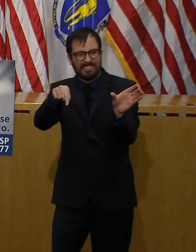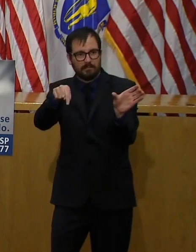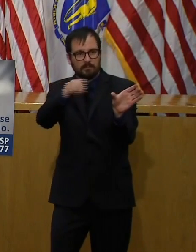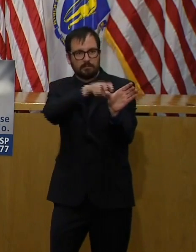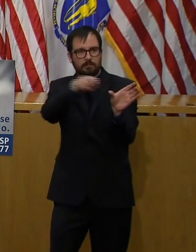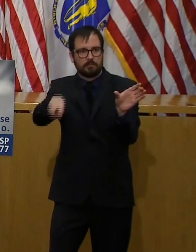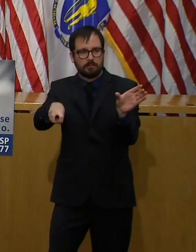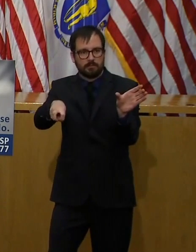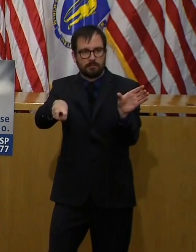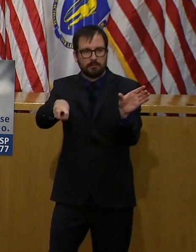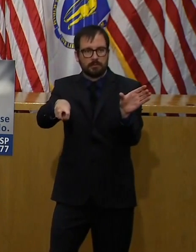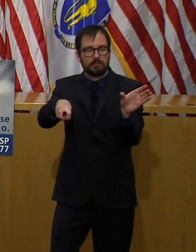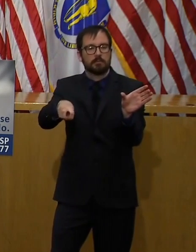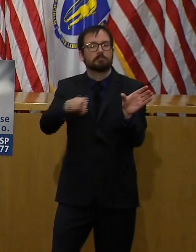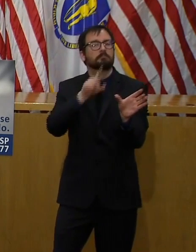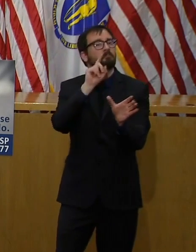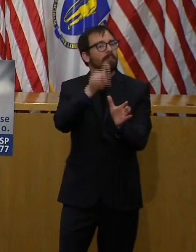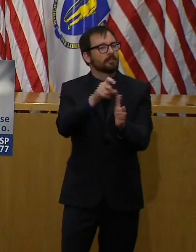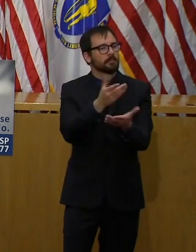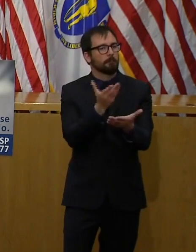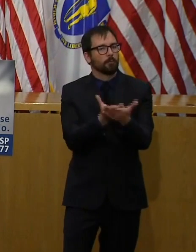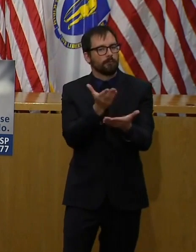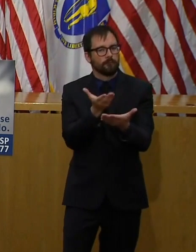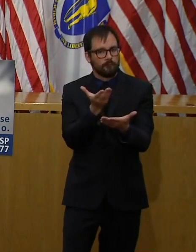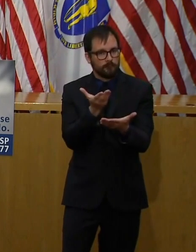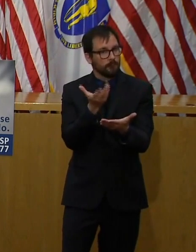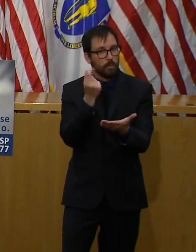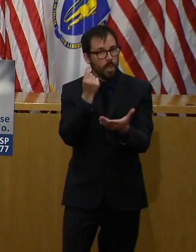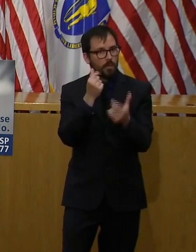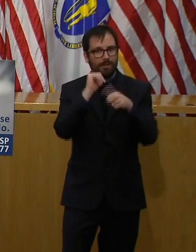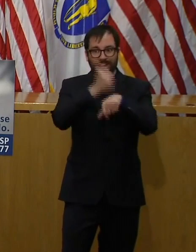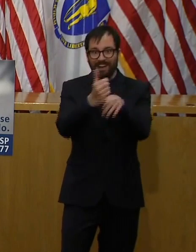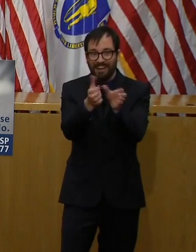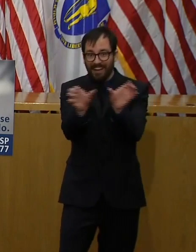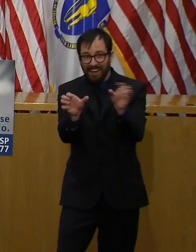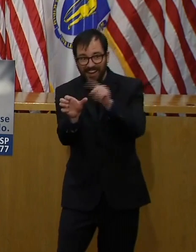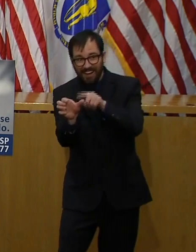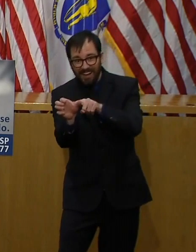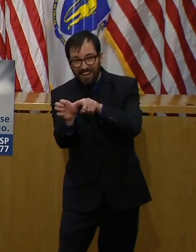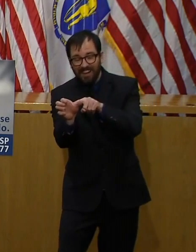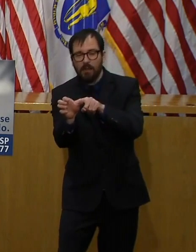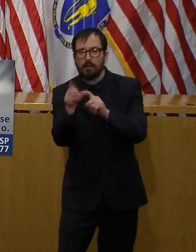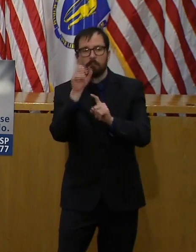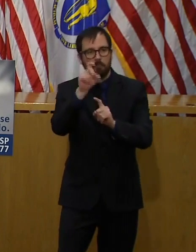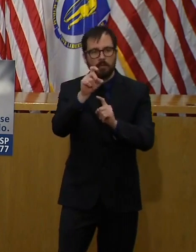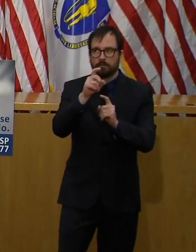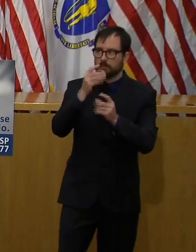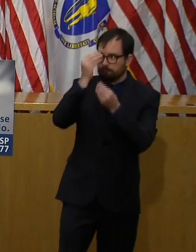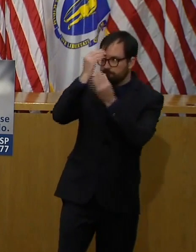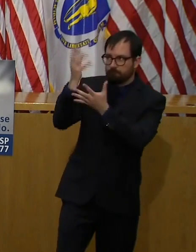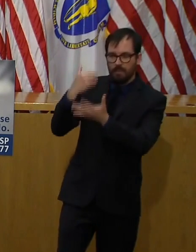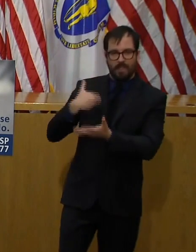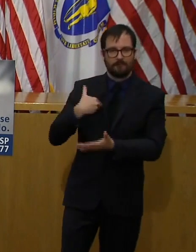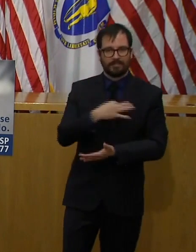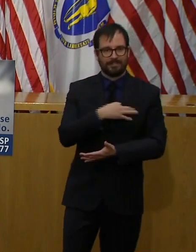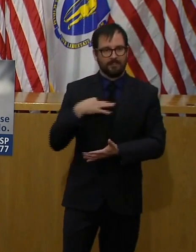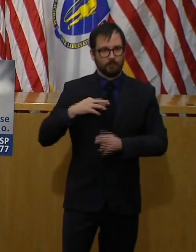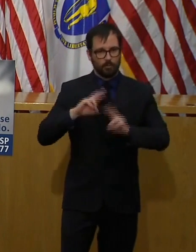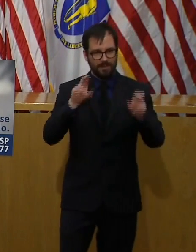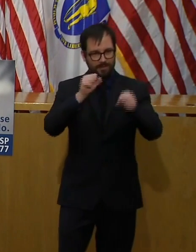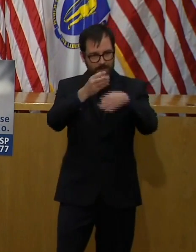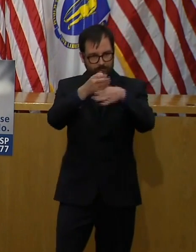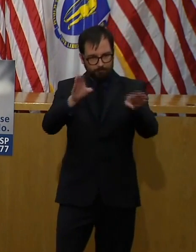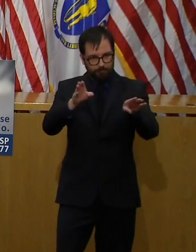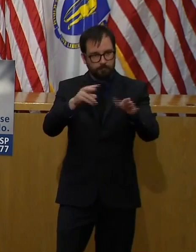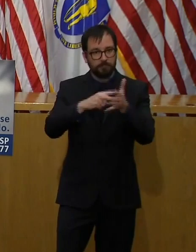we need to have staff in both distinct units. So if you've been to nursing homes or